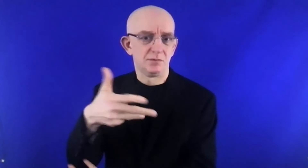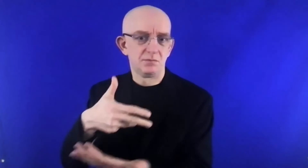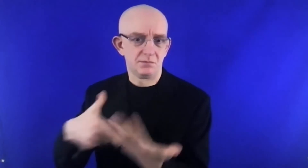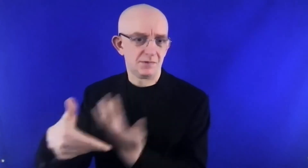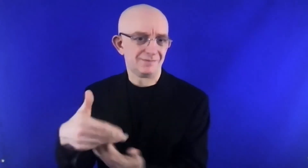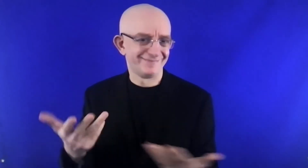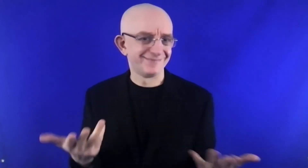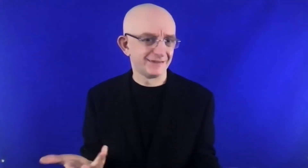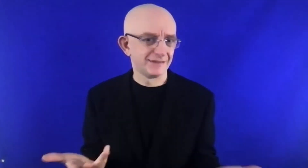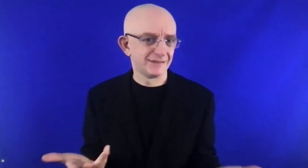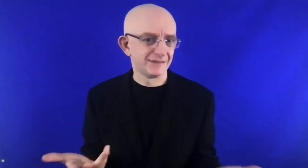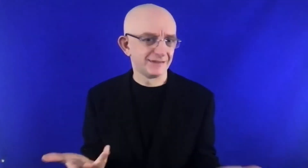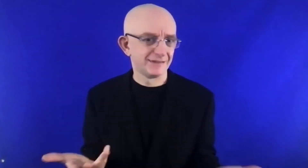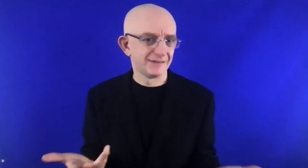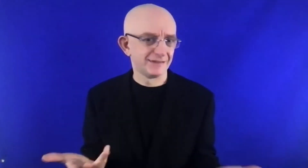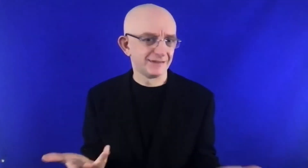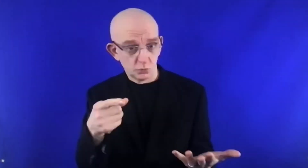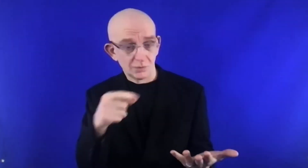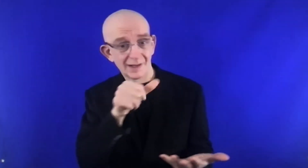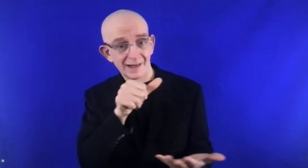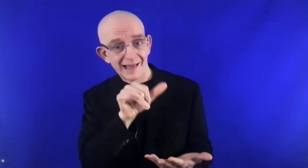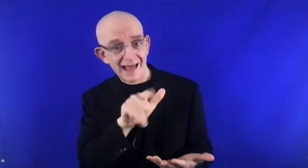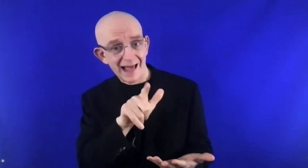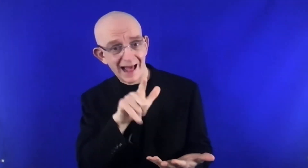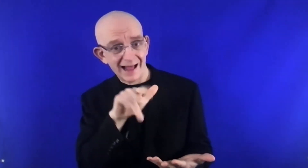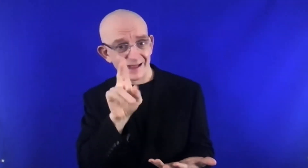valuable, very important, and